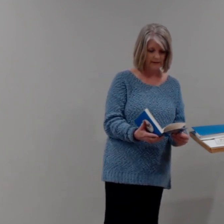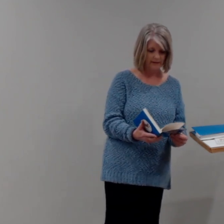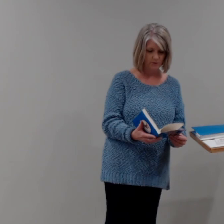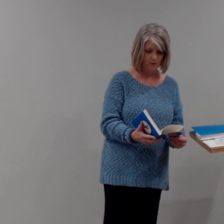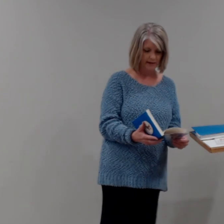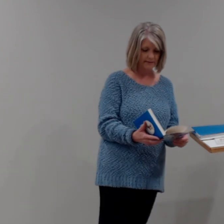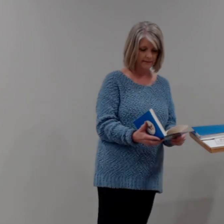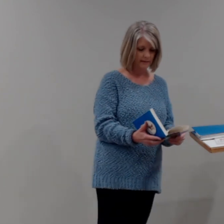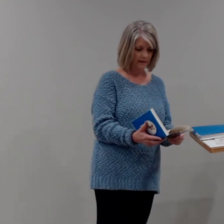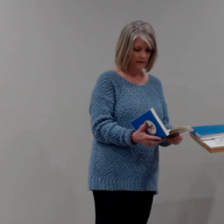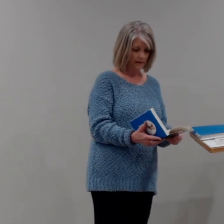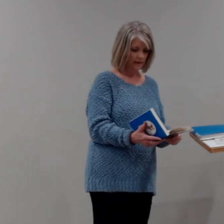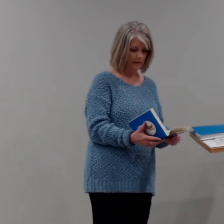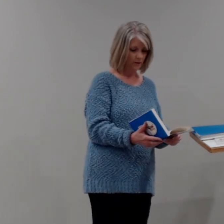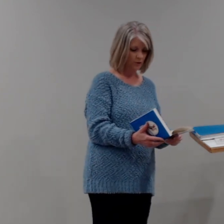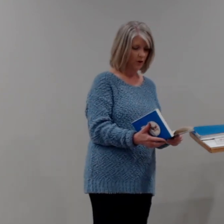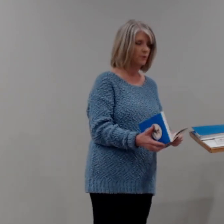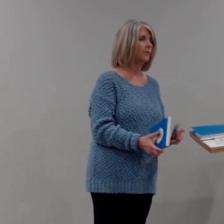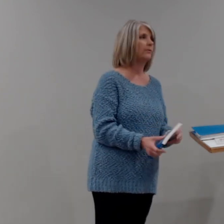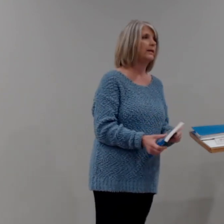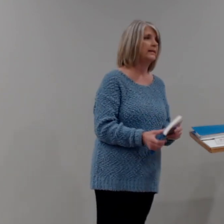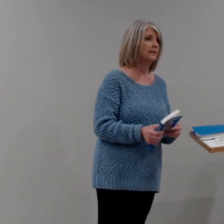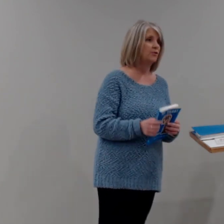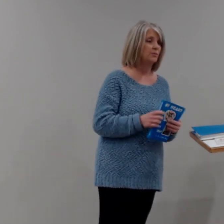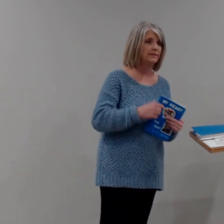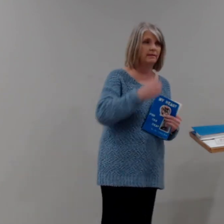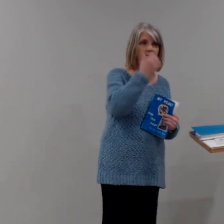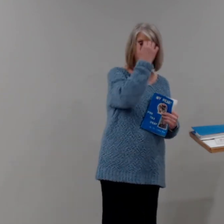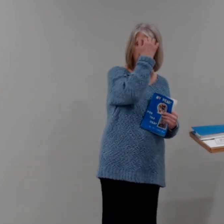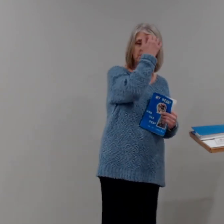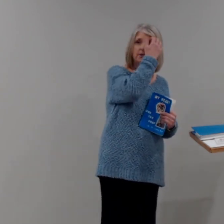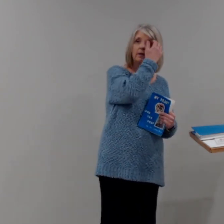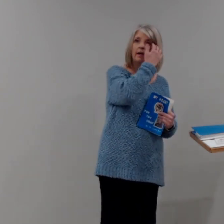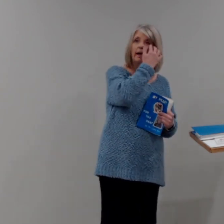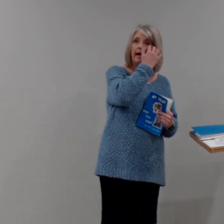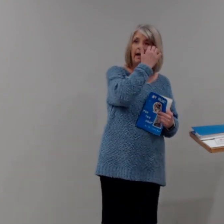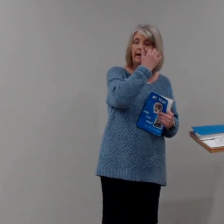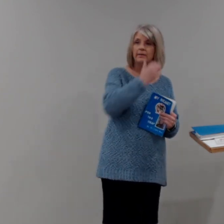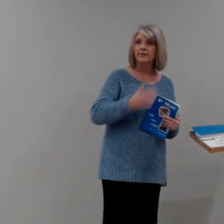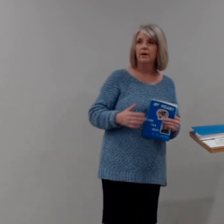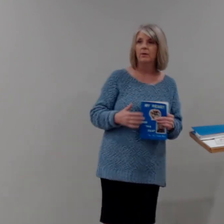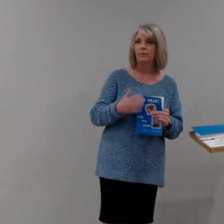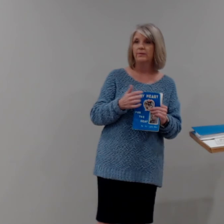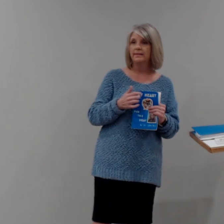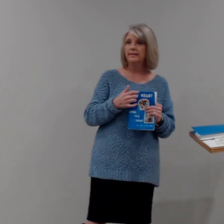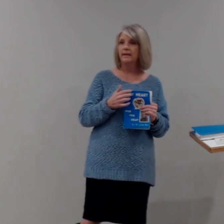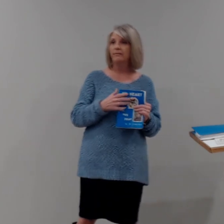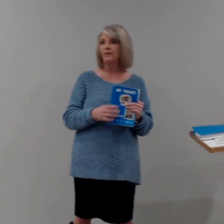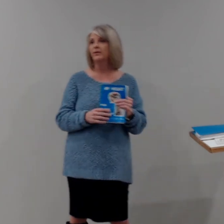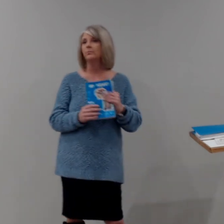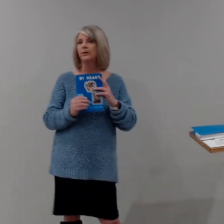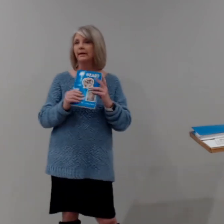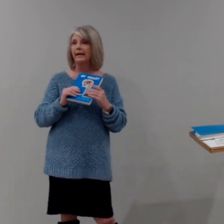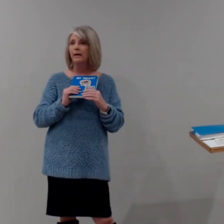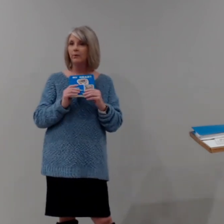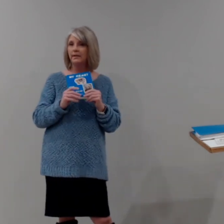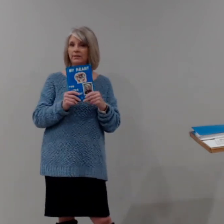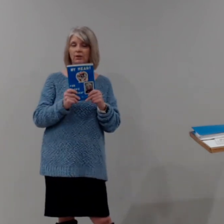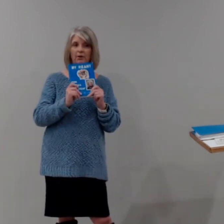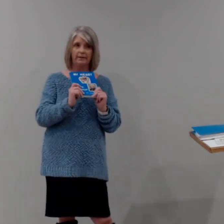Kathy Rice, and then her daughter, they didn't know she was deaf at first. And so this is a very good book, and I'm willing to loan it